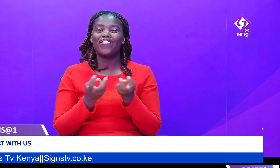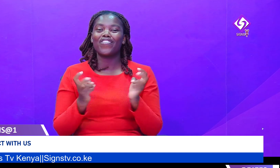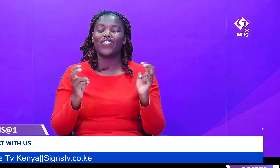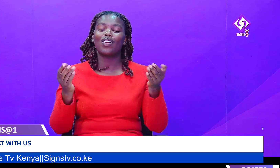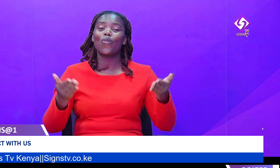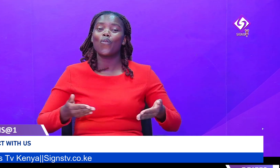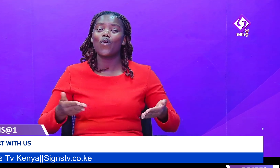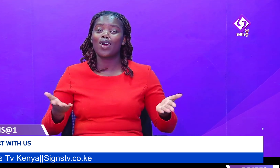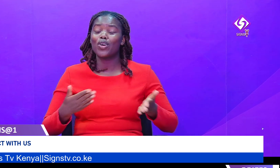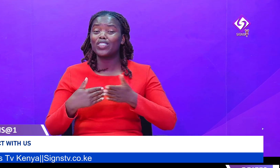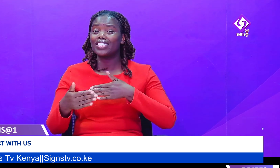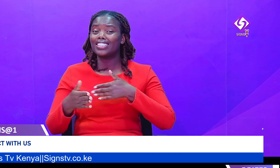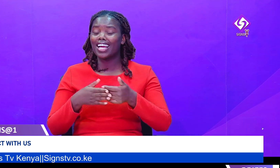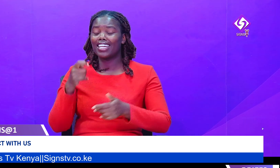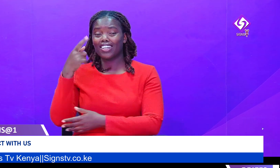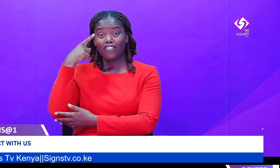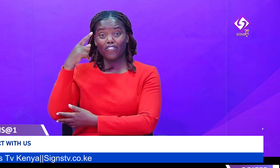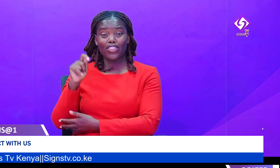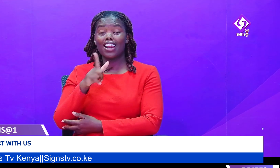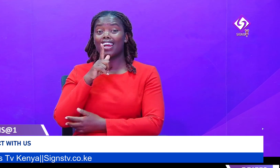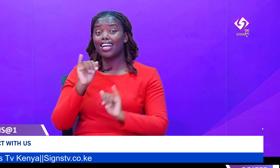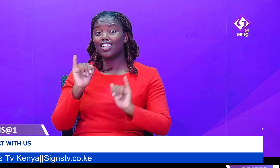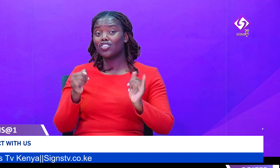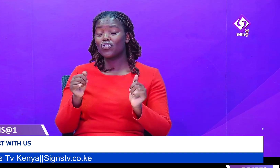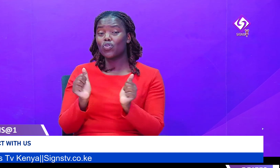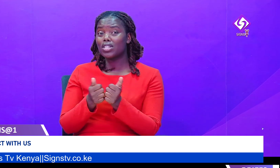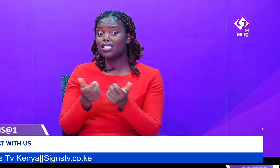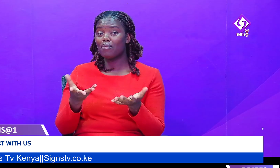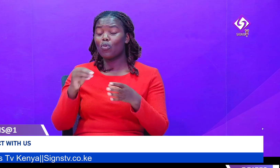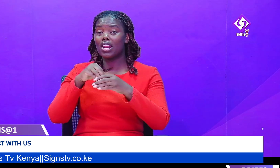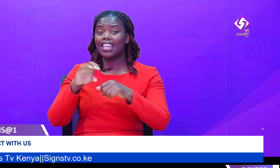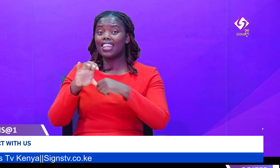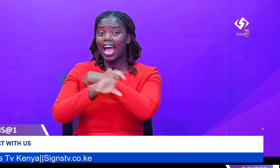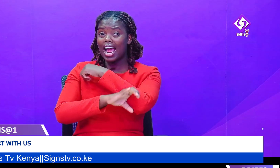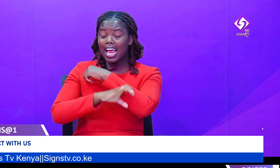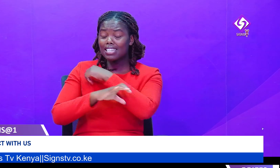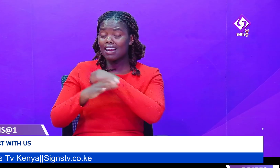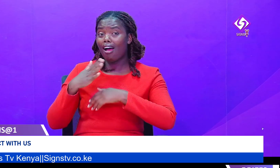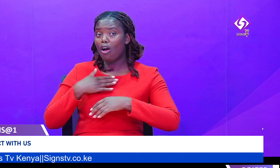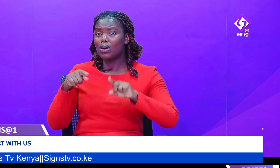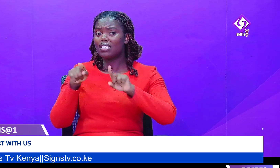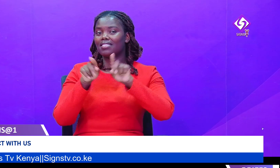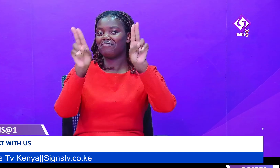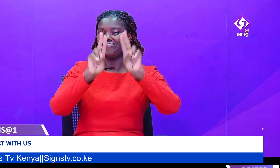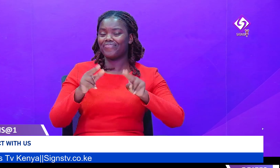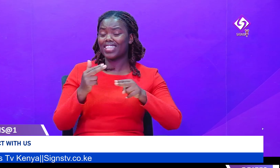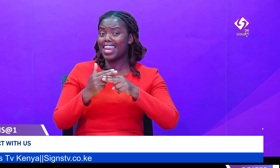Hello viewers, welcome to Science TV for the lunch PM news, what happened in our country and also